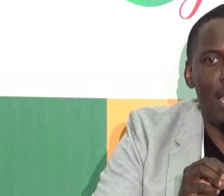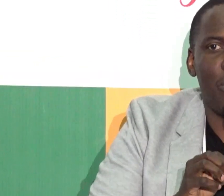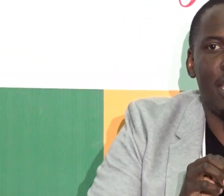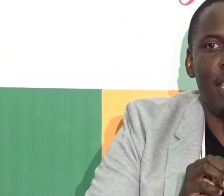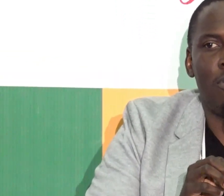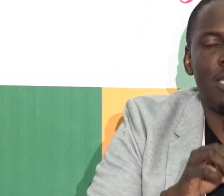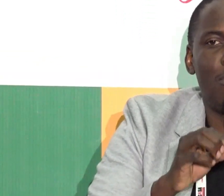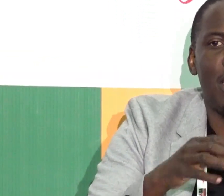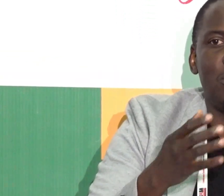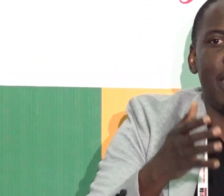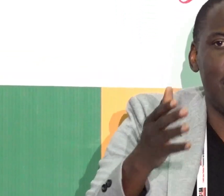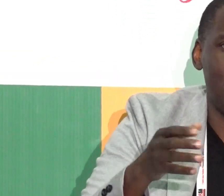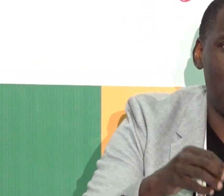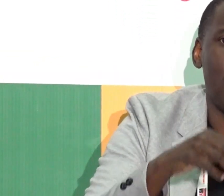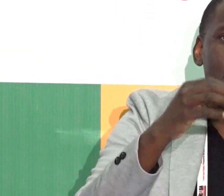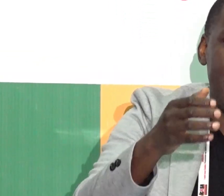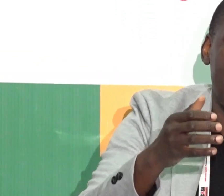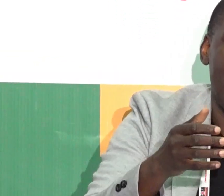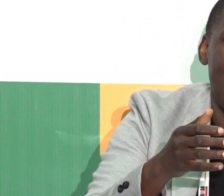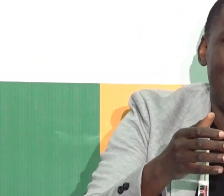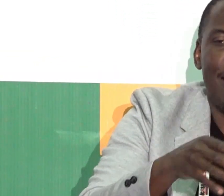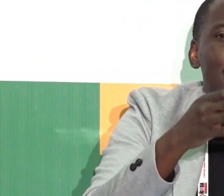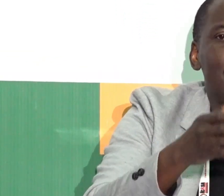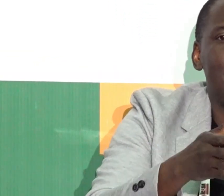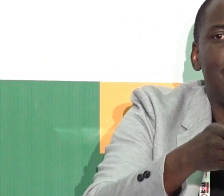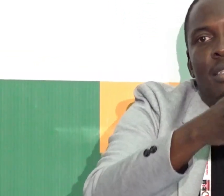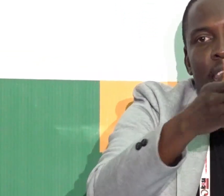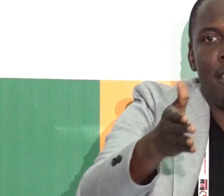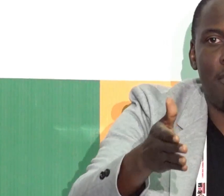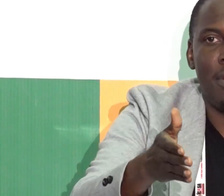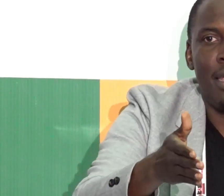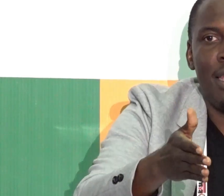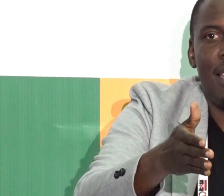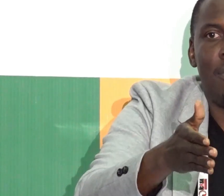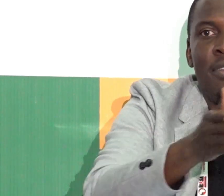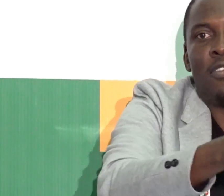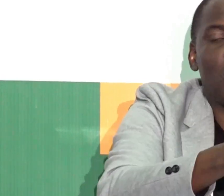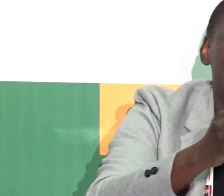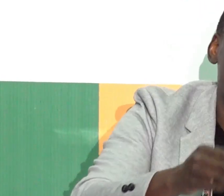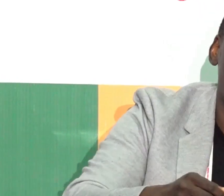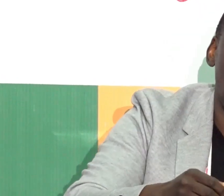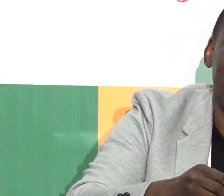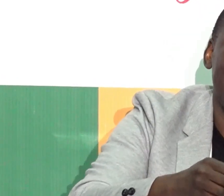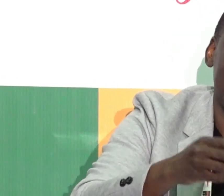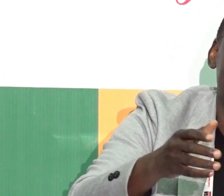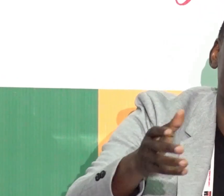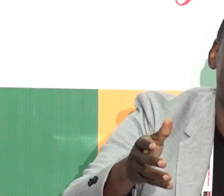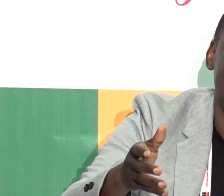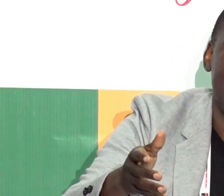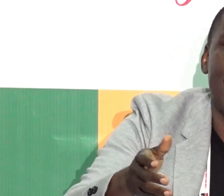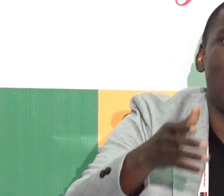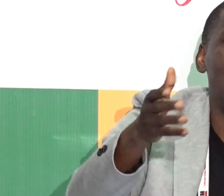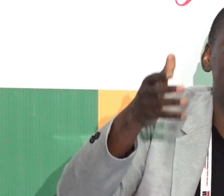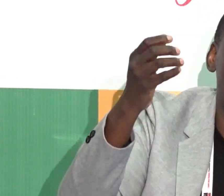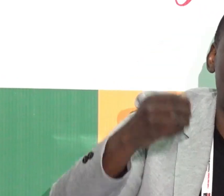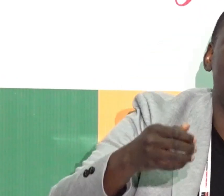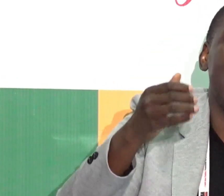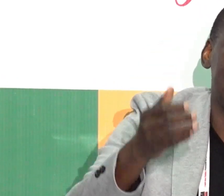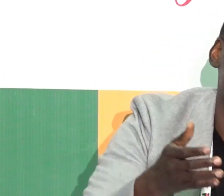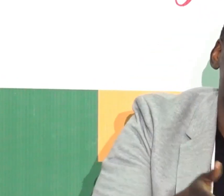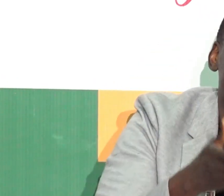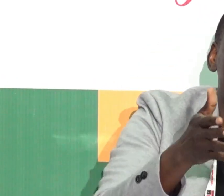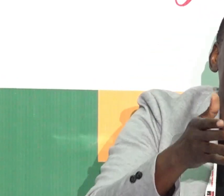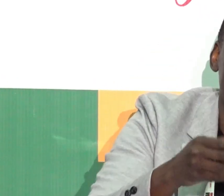in Malawi, for someone to be eligible for PrEP, they might have previous or ongoing STIs. And one of the